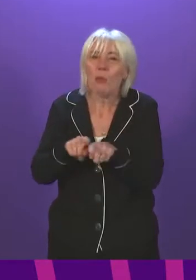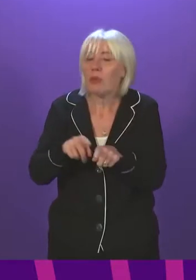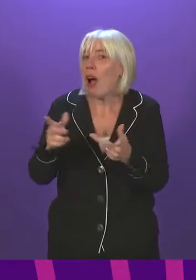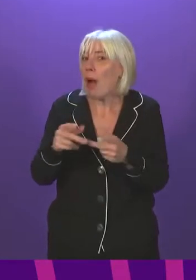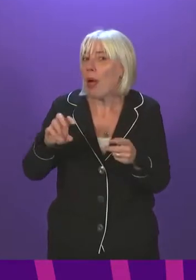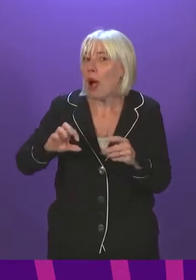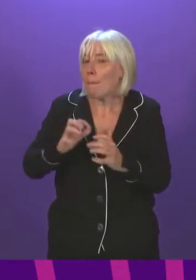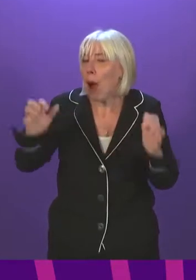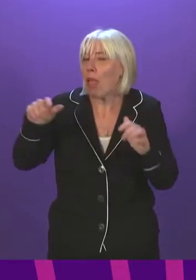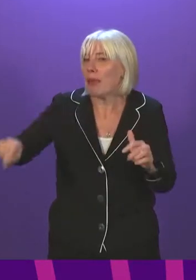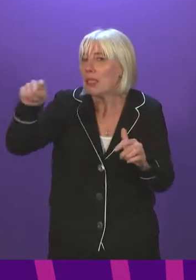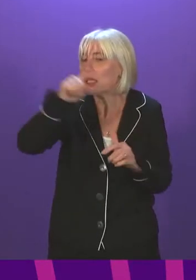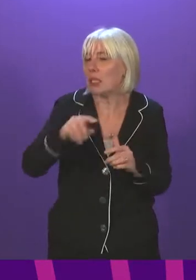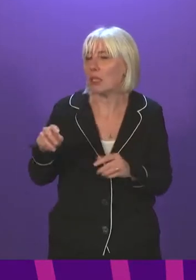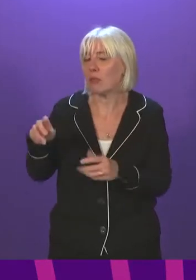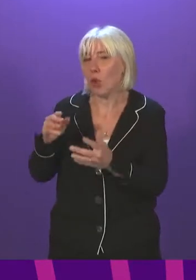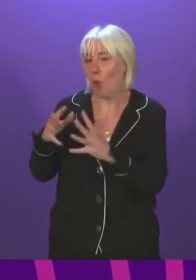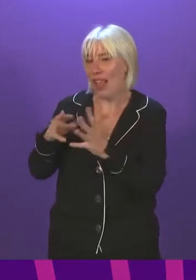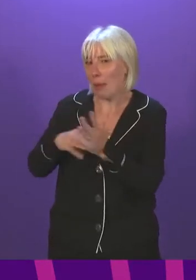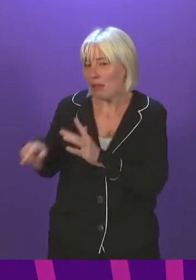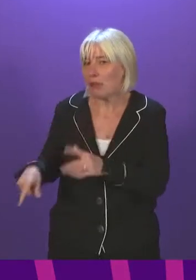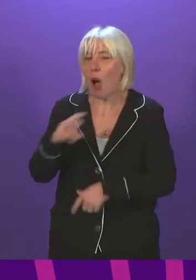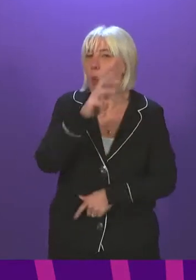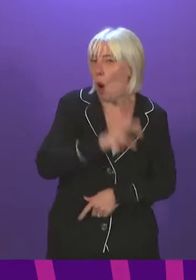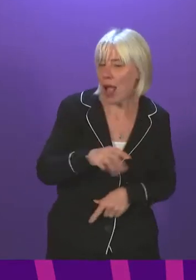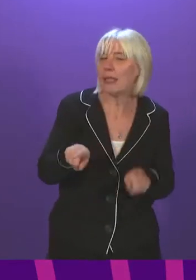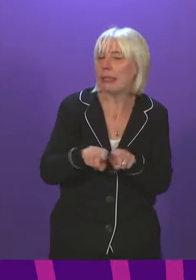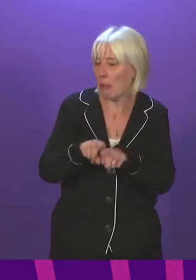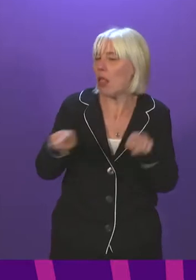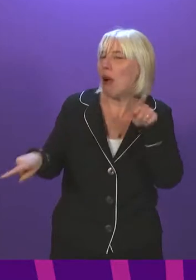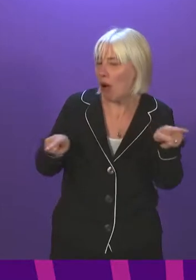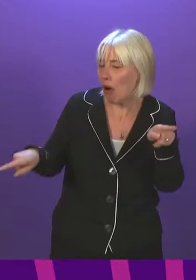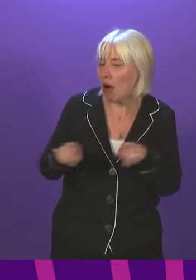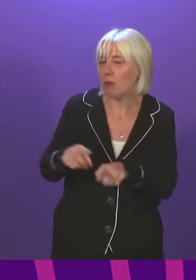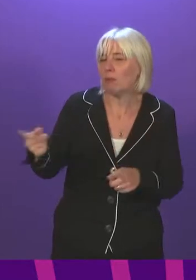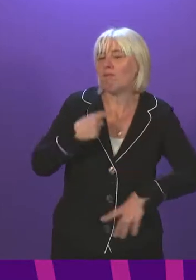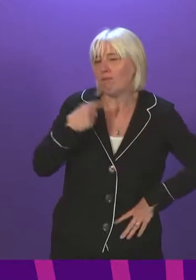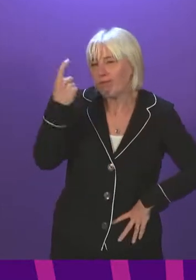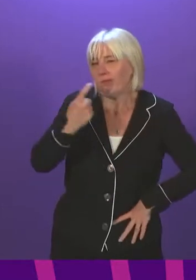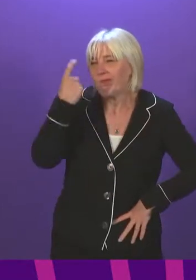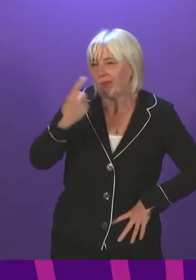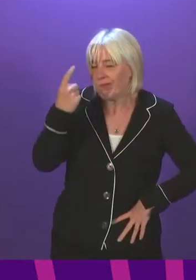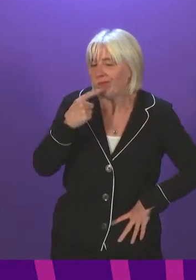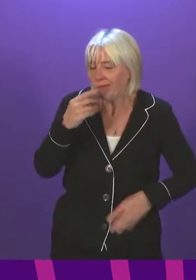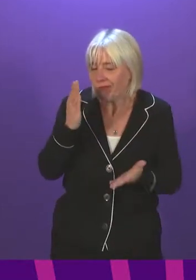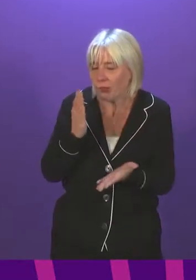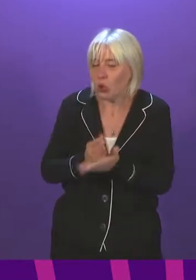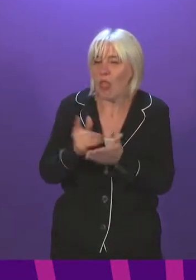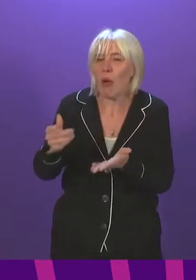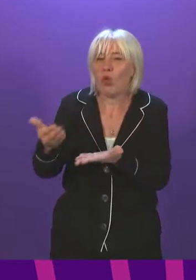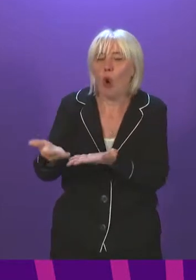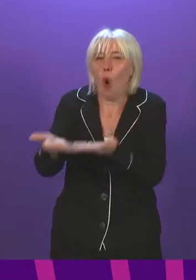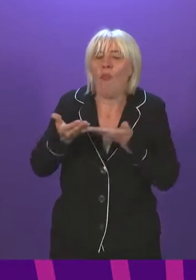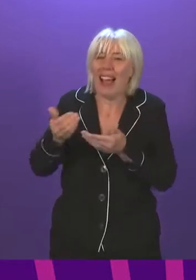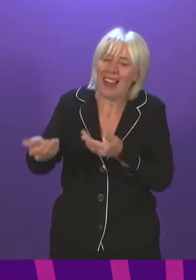as Westminster and Wales, where the same measure is available. After very careful consideration, we were assured that this measure offers additional